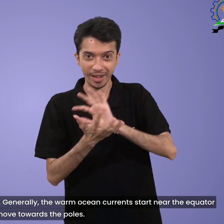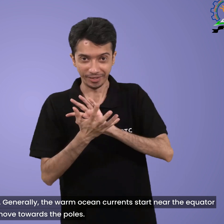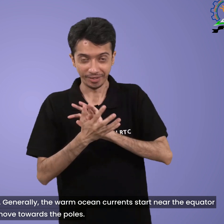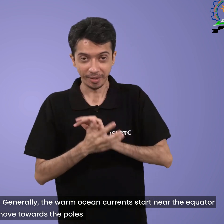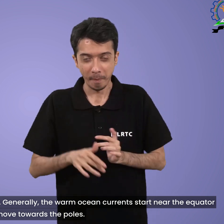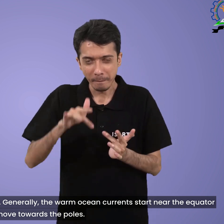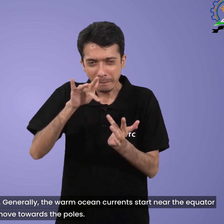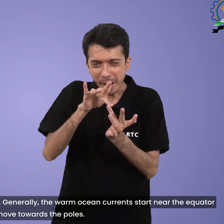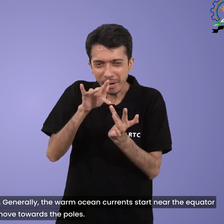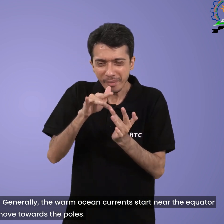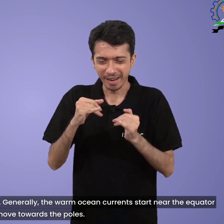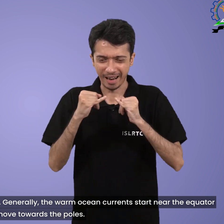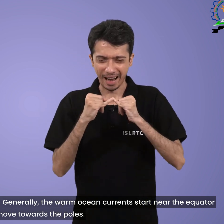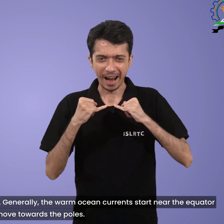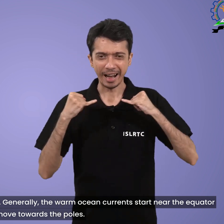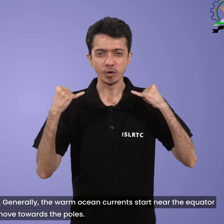and move towards the poles.